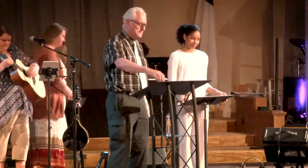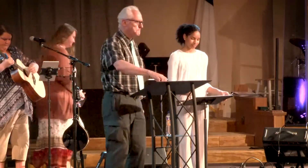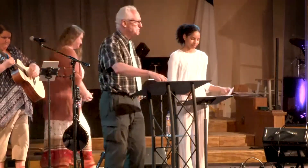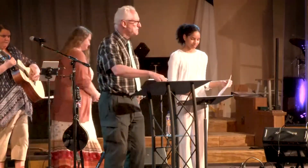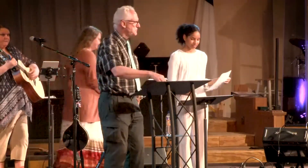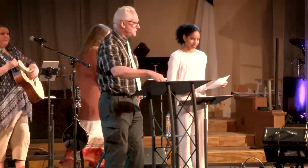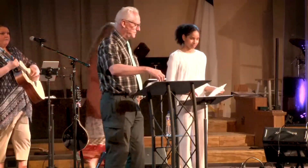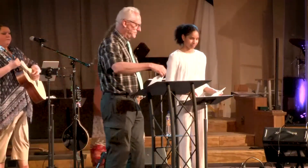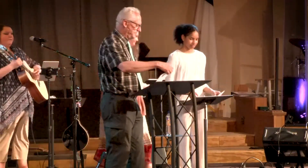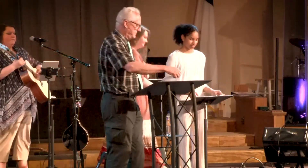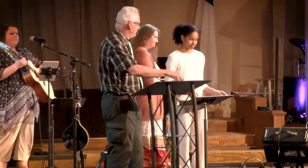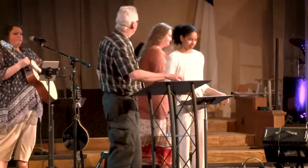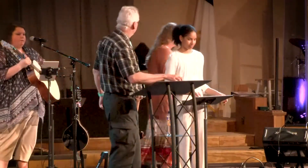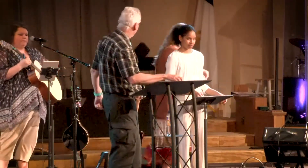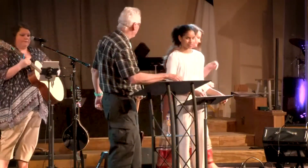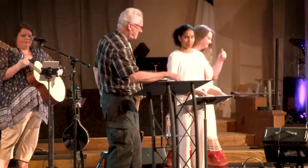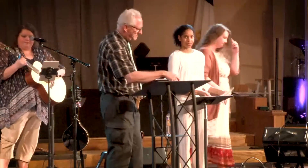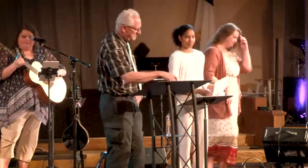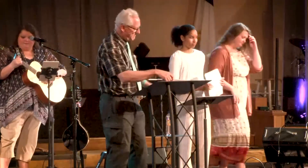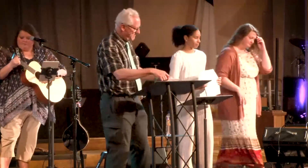Amen.